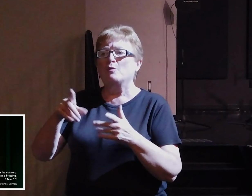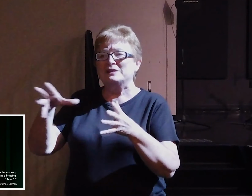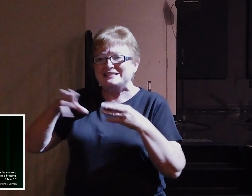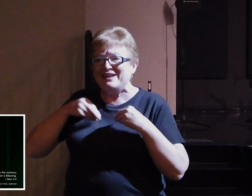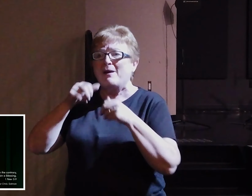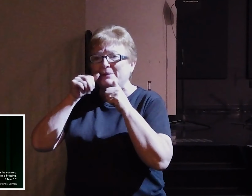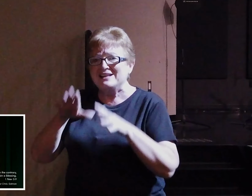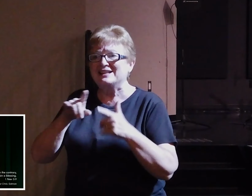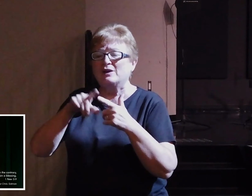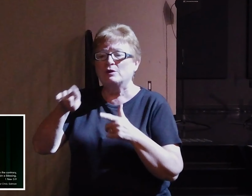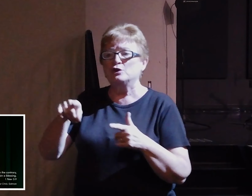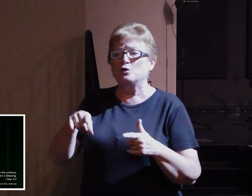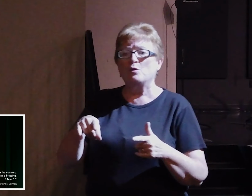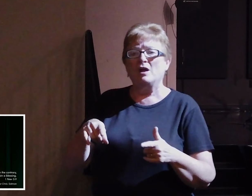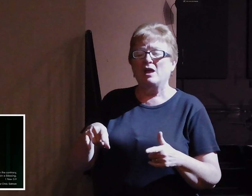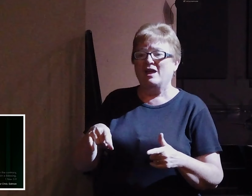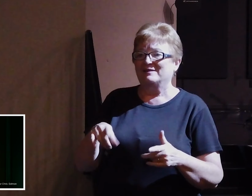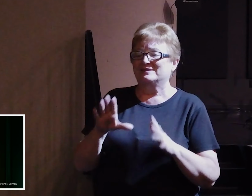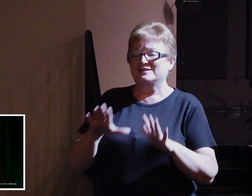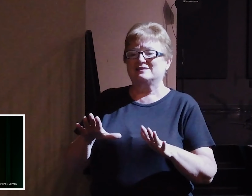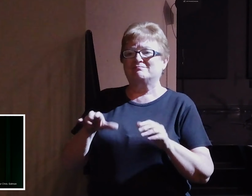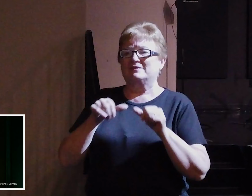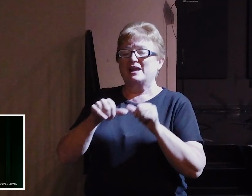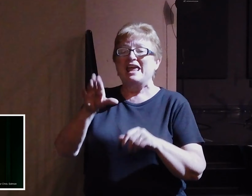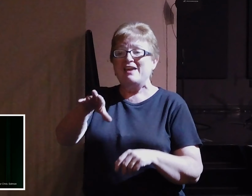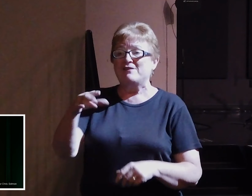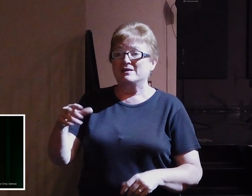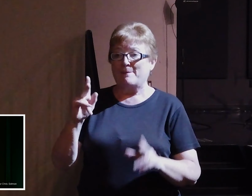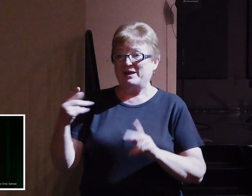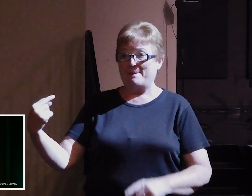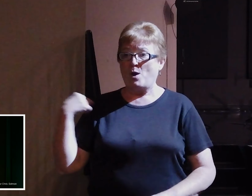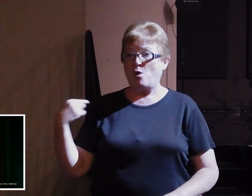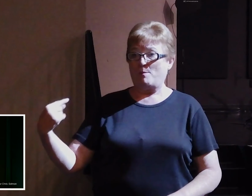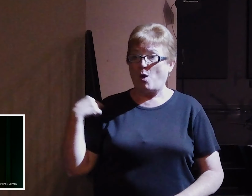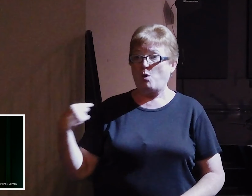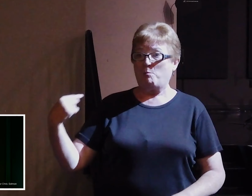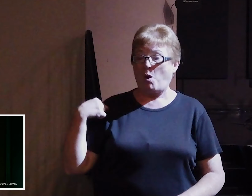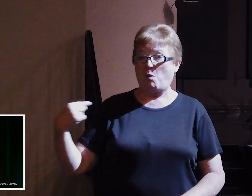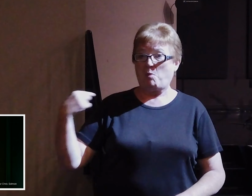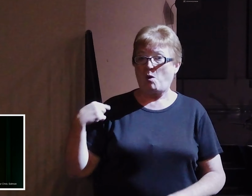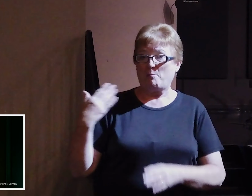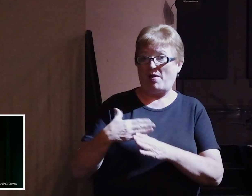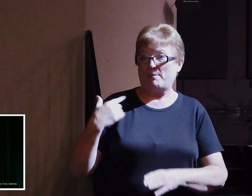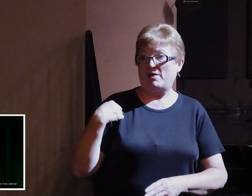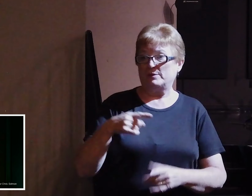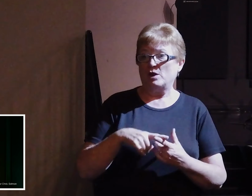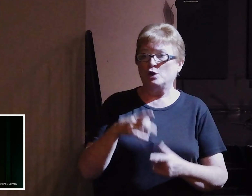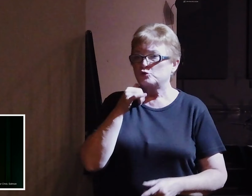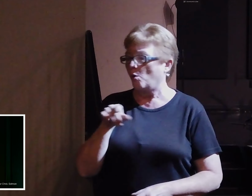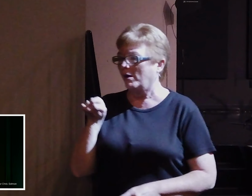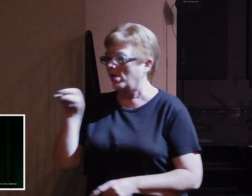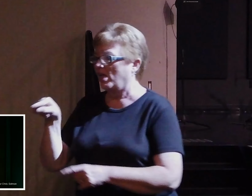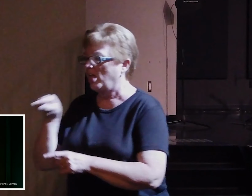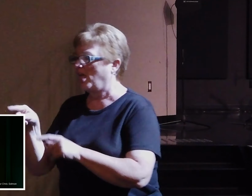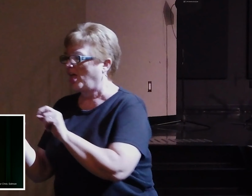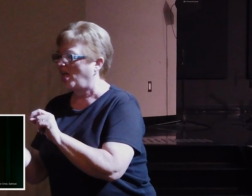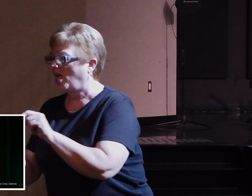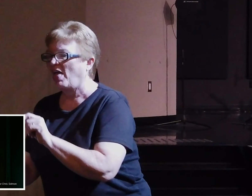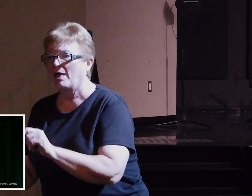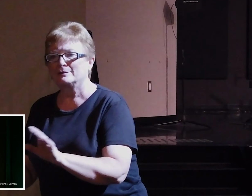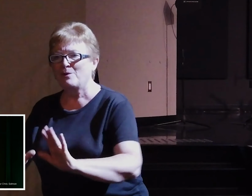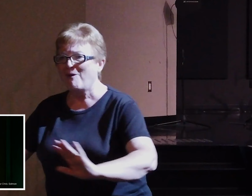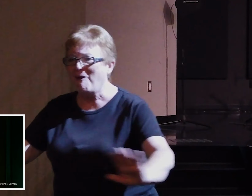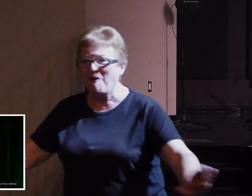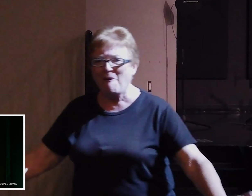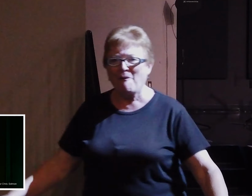When you're poked, don't poke back. That's really hard. It's really hard when you're just being poked.